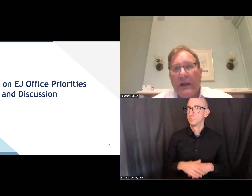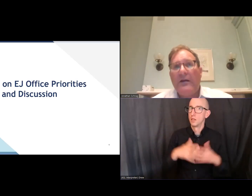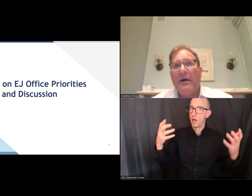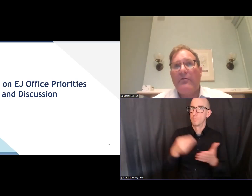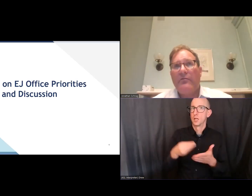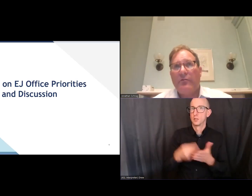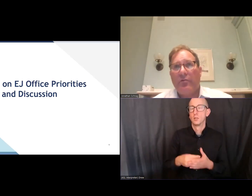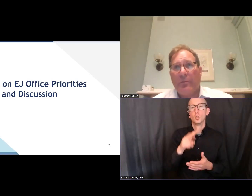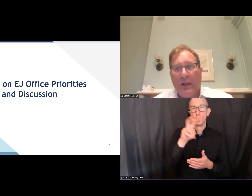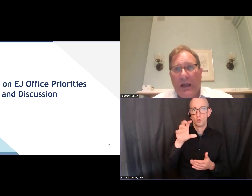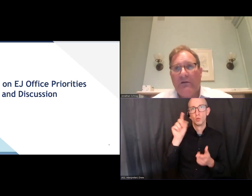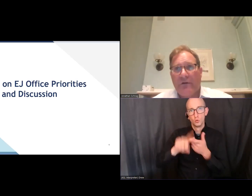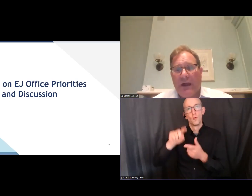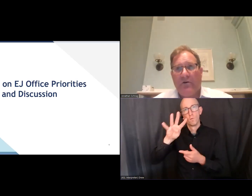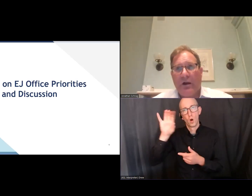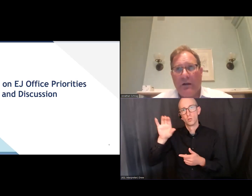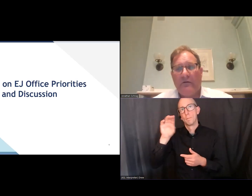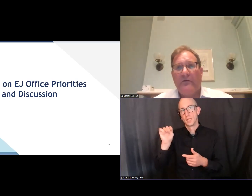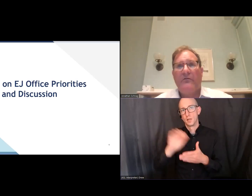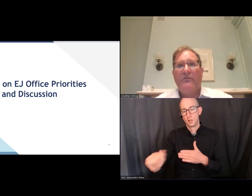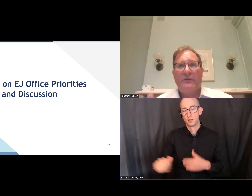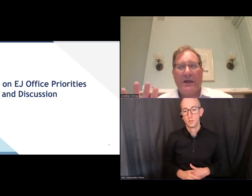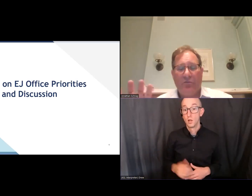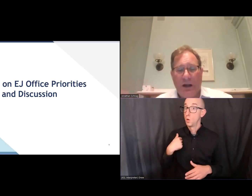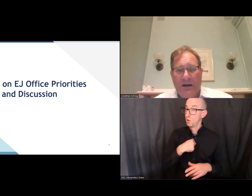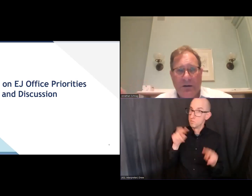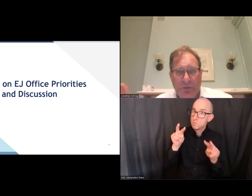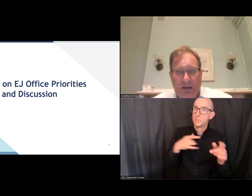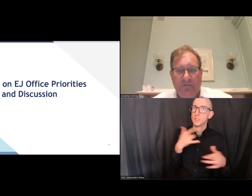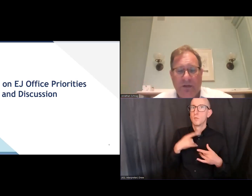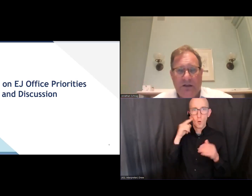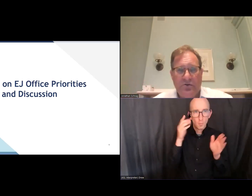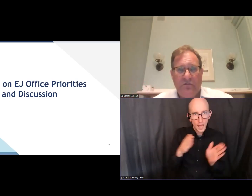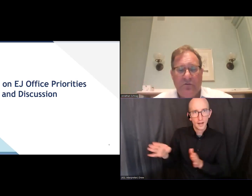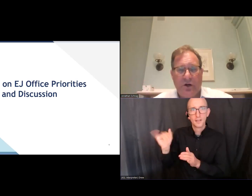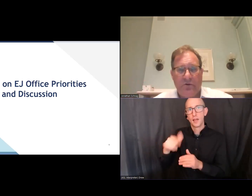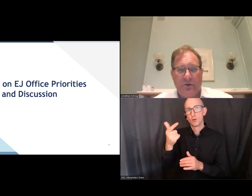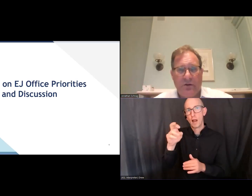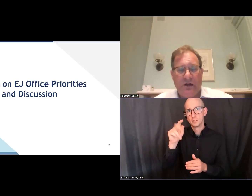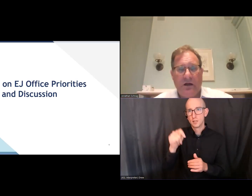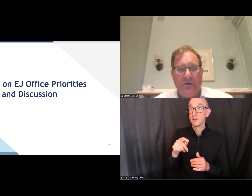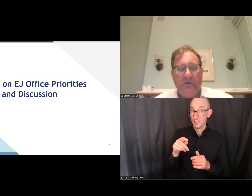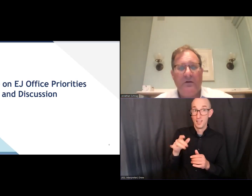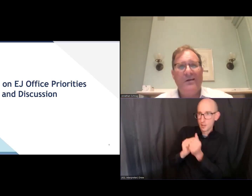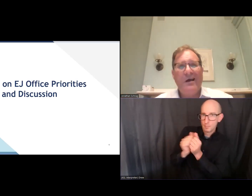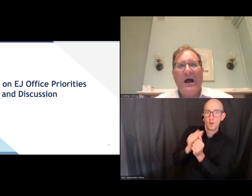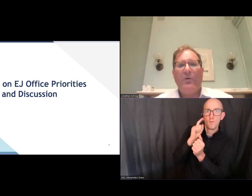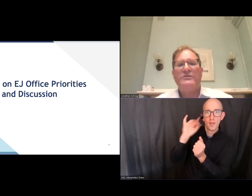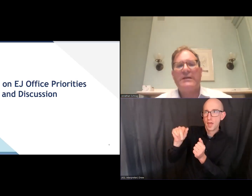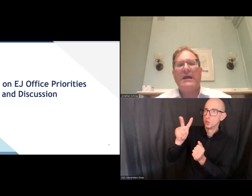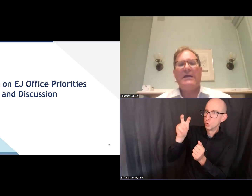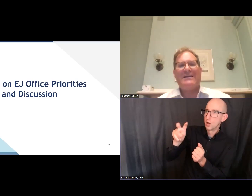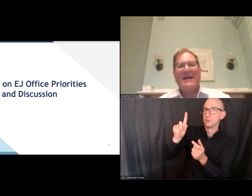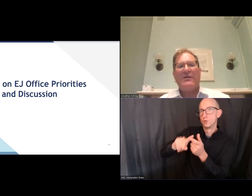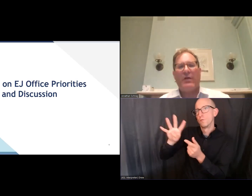we're excited about the planning for that grant to get ready to compete for that $200 to $400 million. I